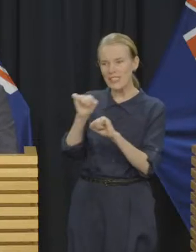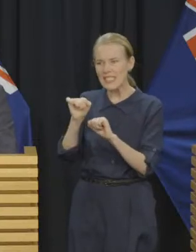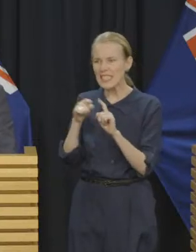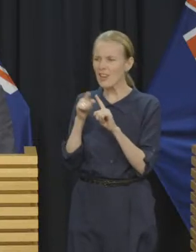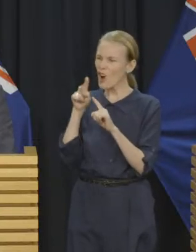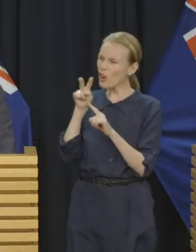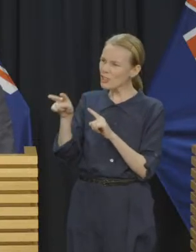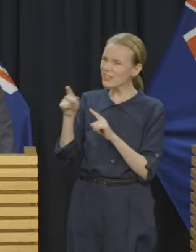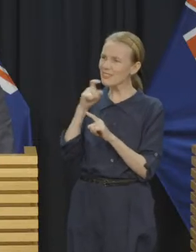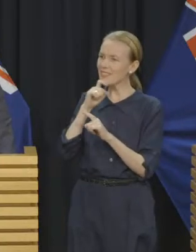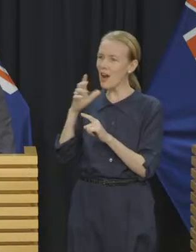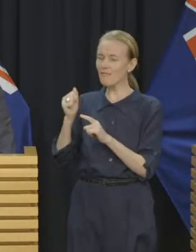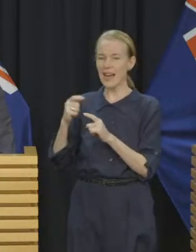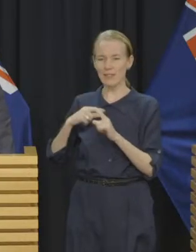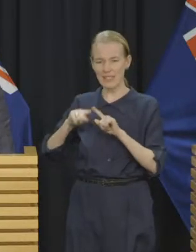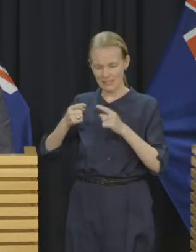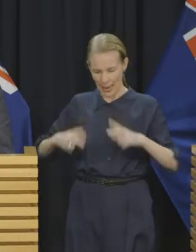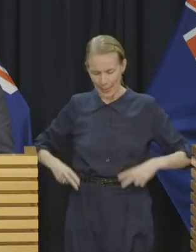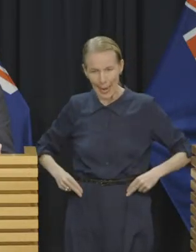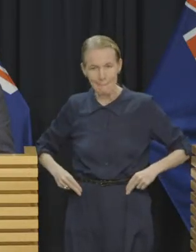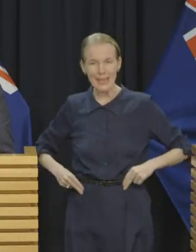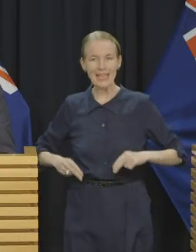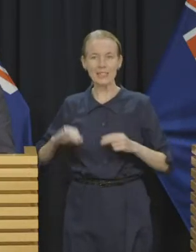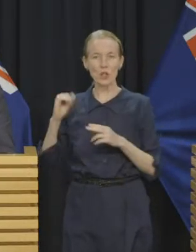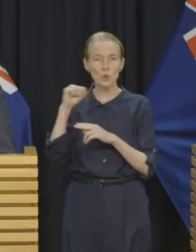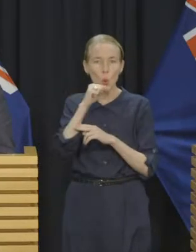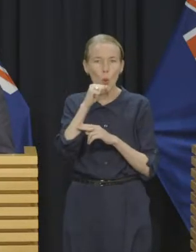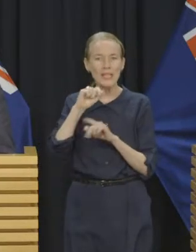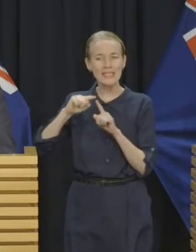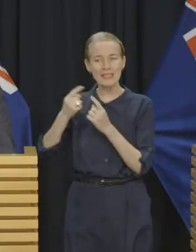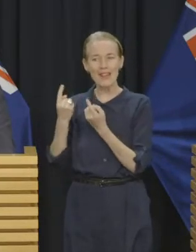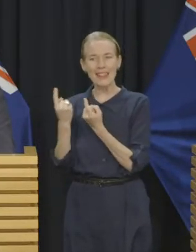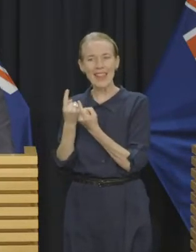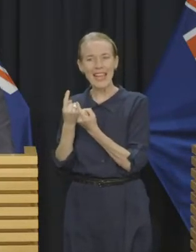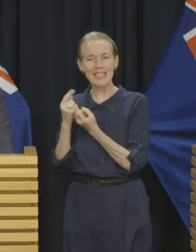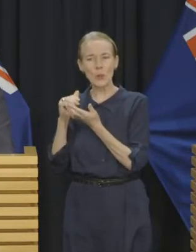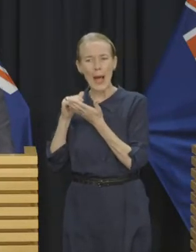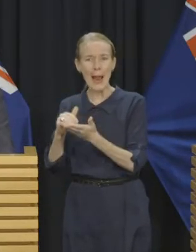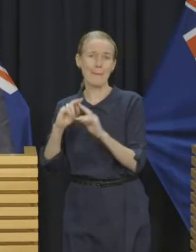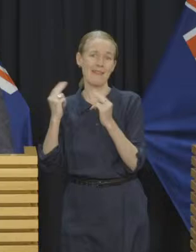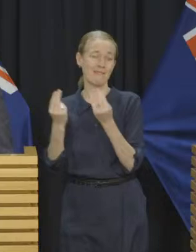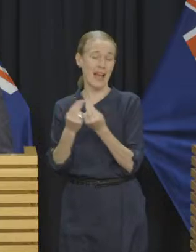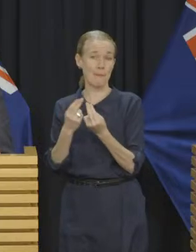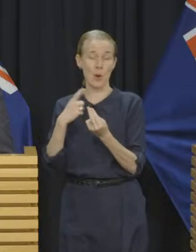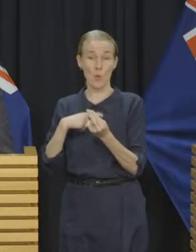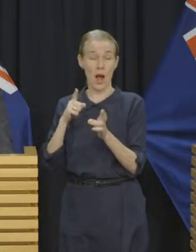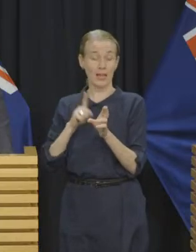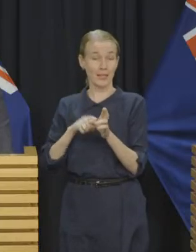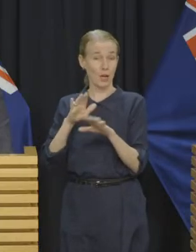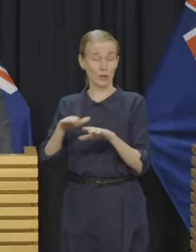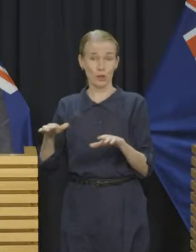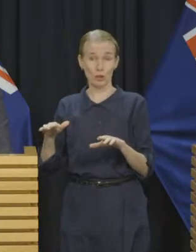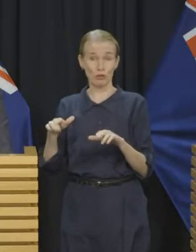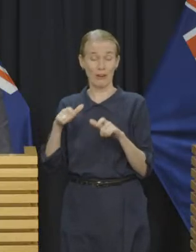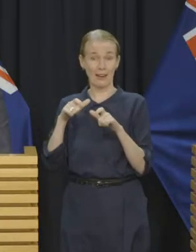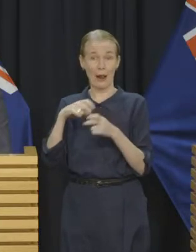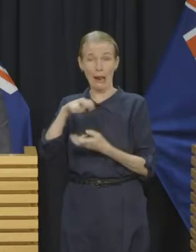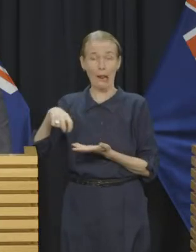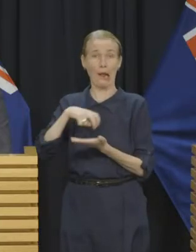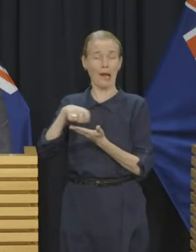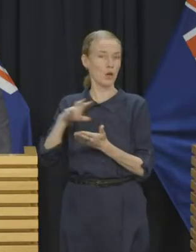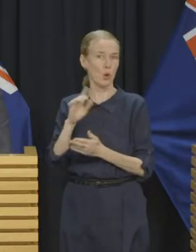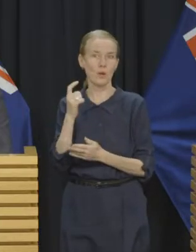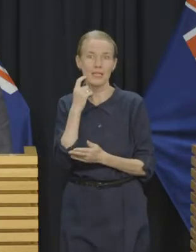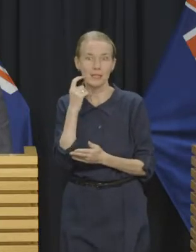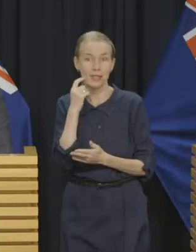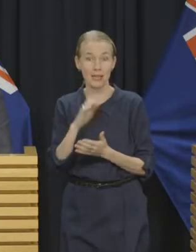things to keep kids entertained. And again, that's why I mentioned this, because I do want to acknowledge those families. I mean, I've got 2 young kids. Being at home for